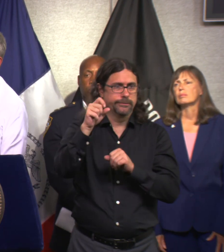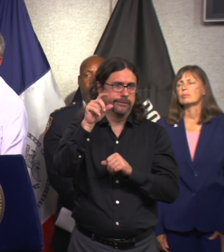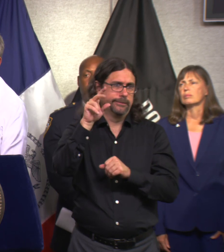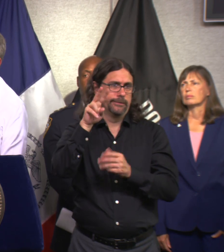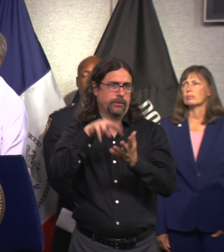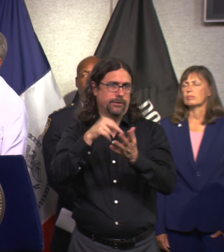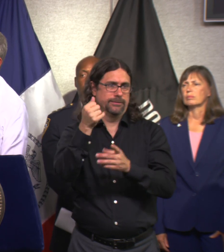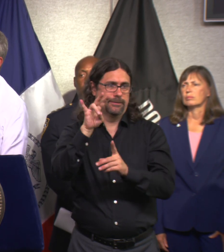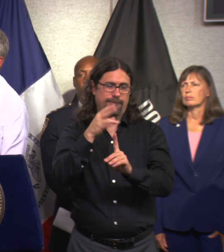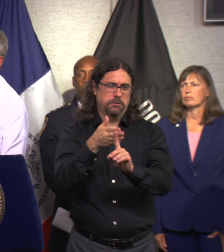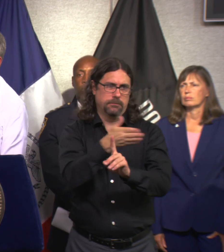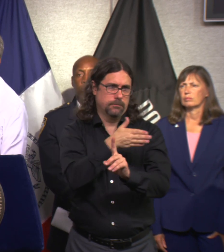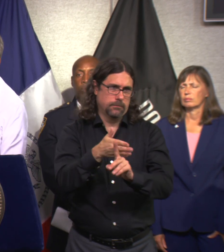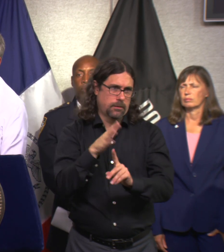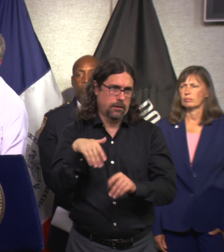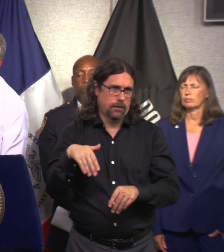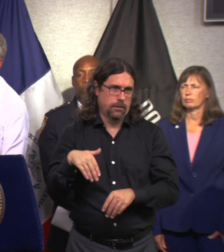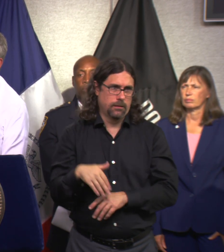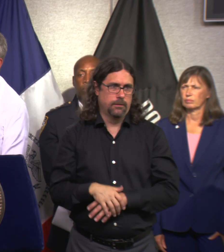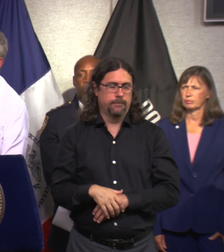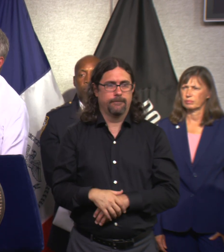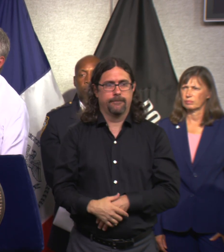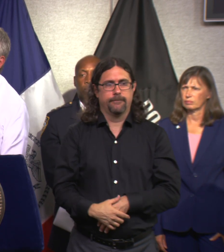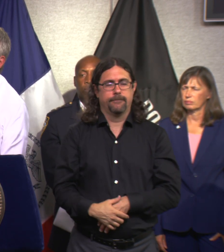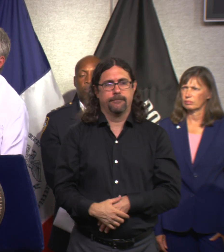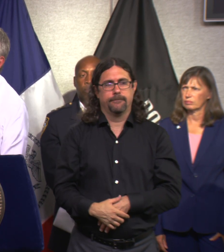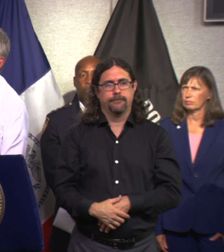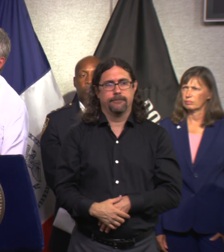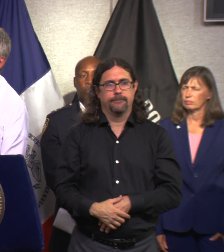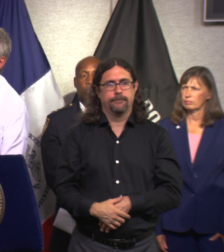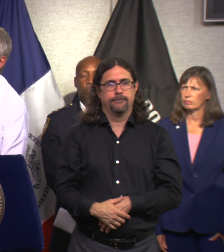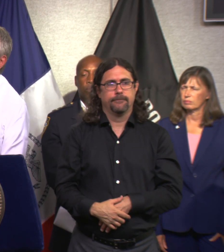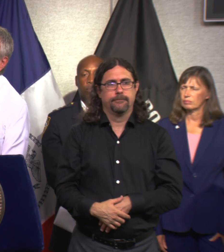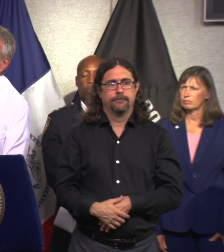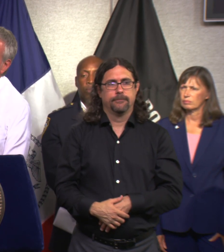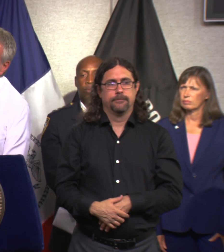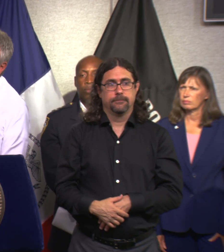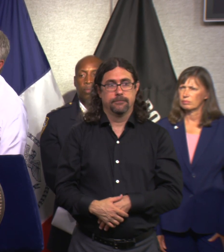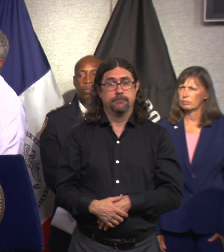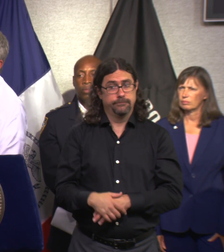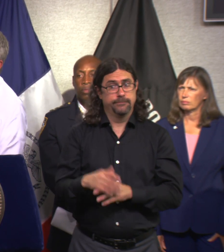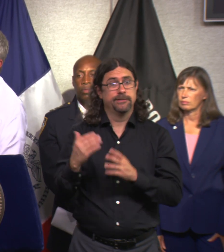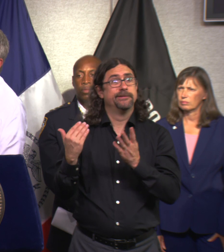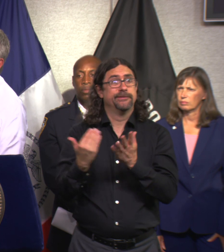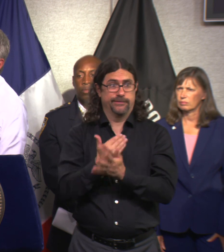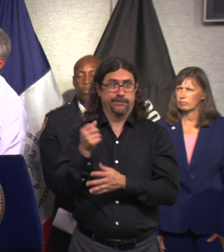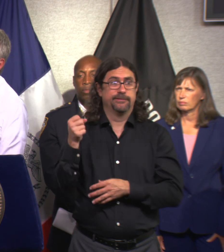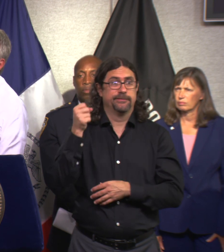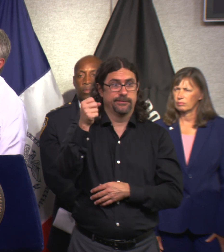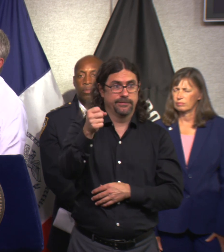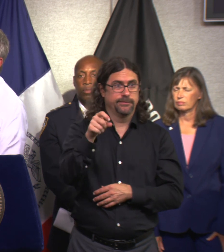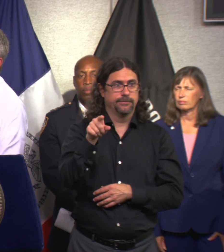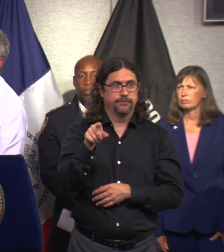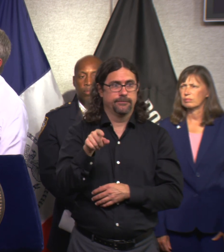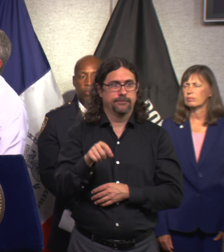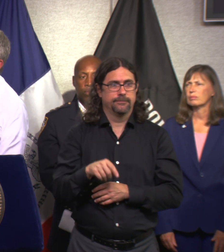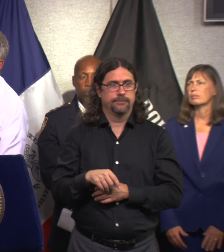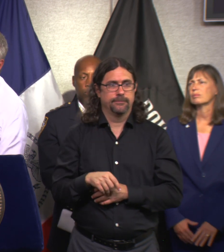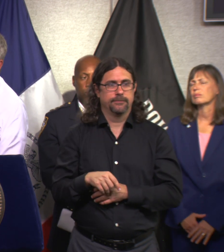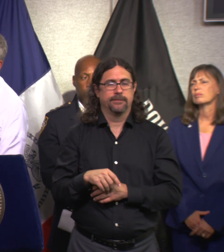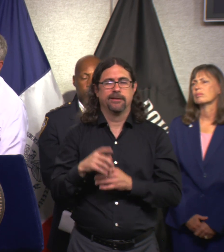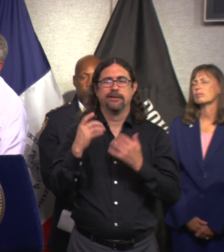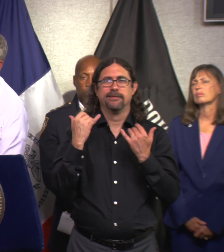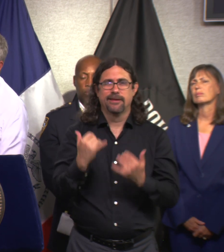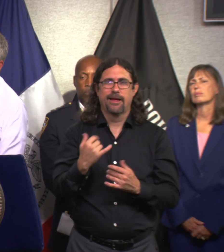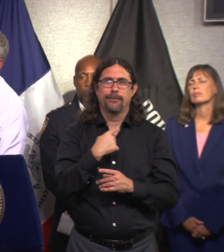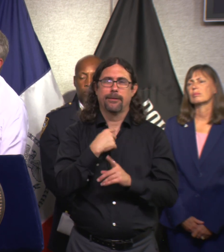in, just as I said to you again, I'm going to say it to you very clearly. You have the benefit of hindsight in July 2019. I'm going to